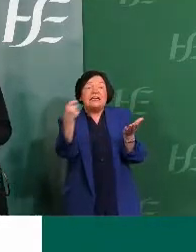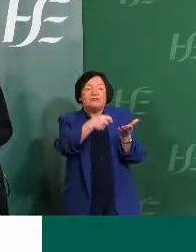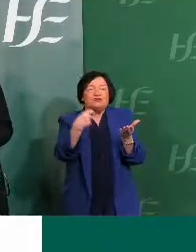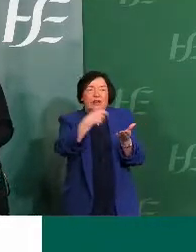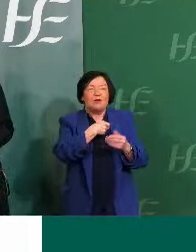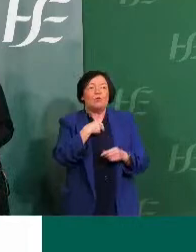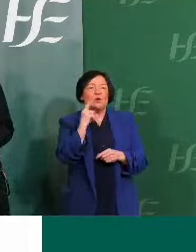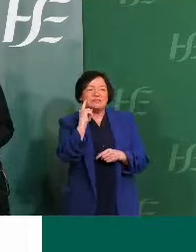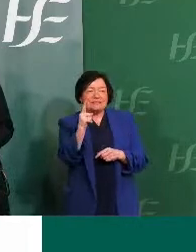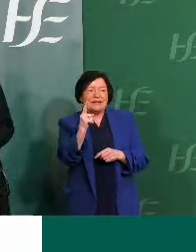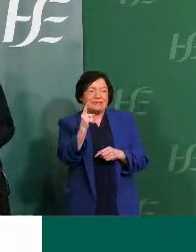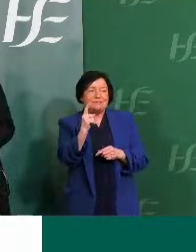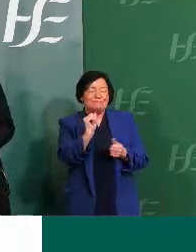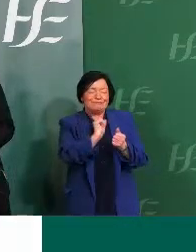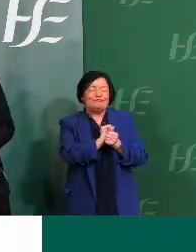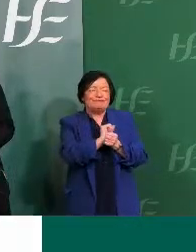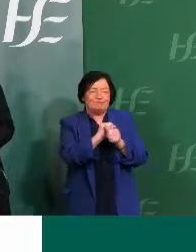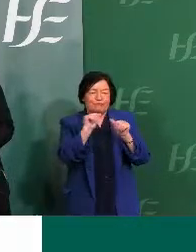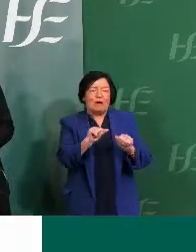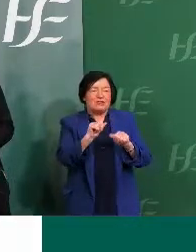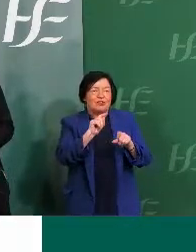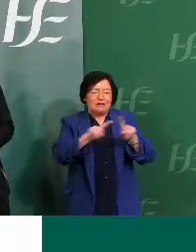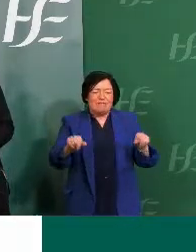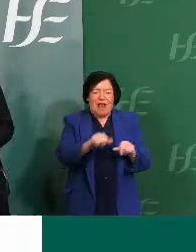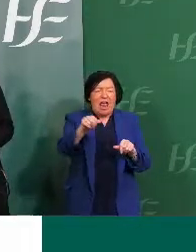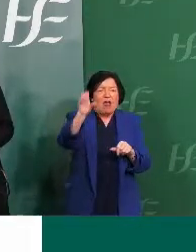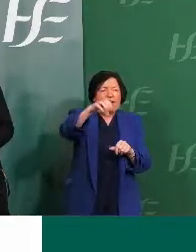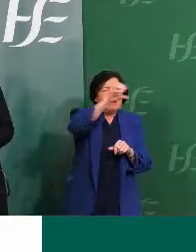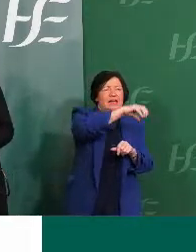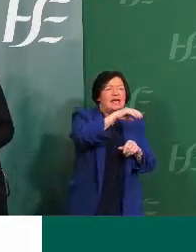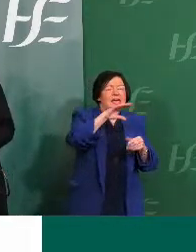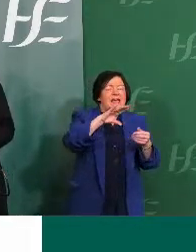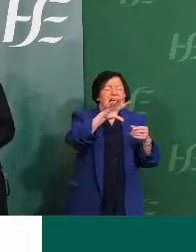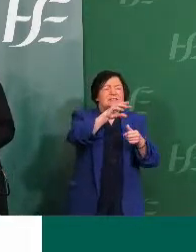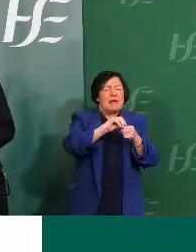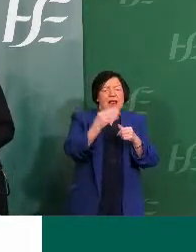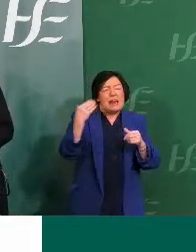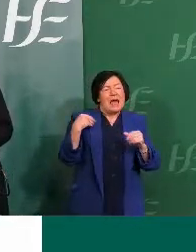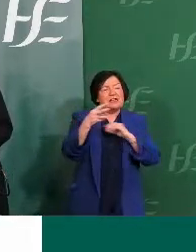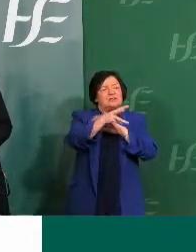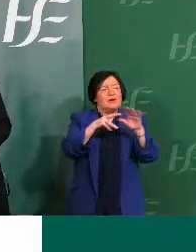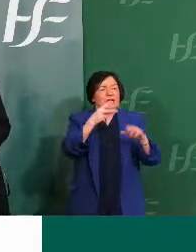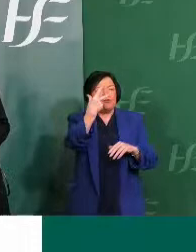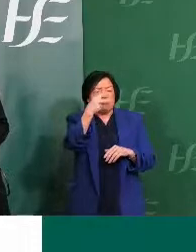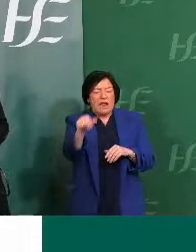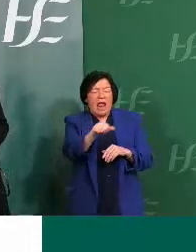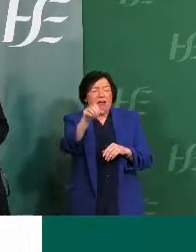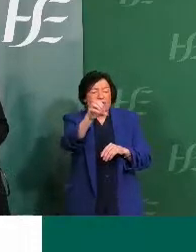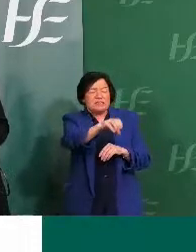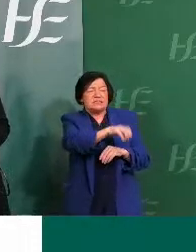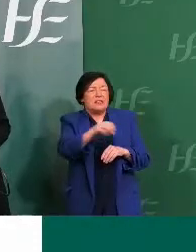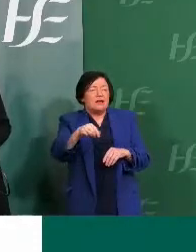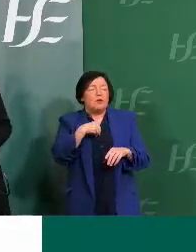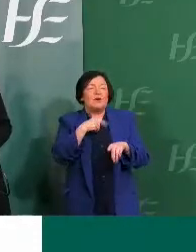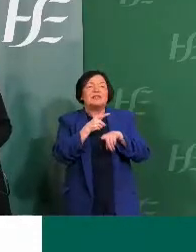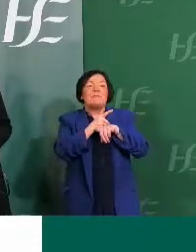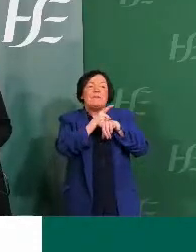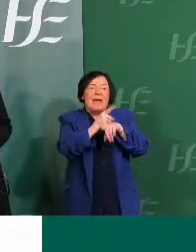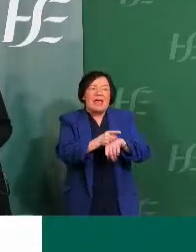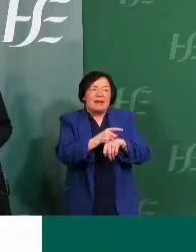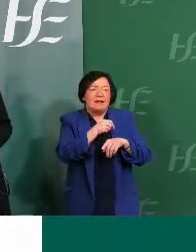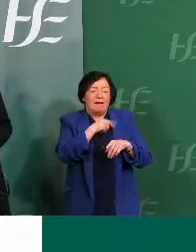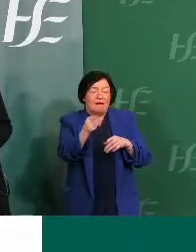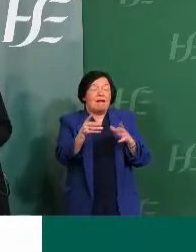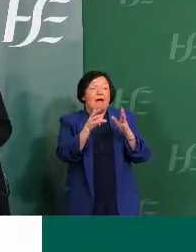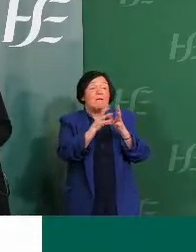are seeing congestion within a number of our sites. And particularly over the past week, we've seen that on our Model 3 sites. We are very dependent on our Model